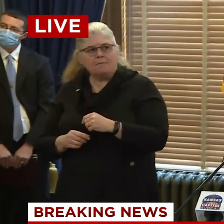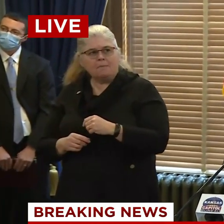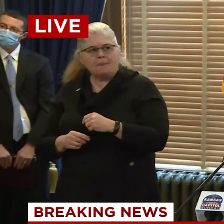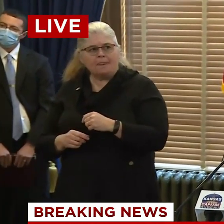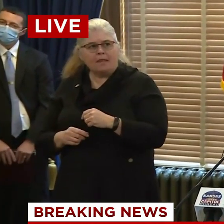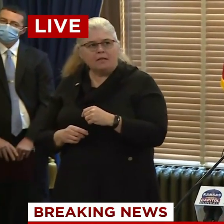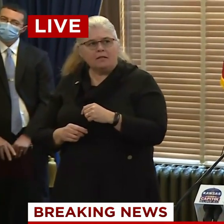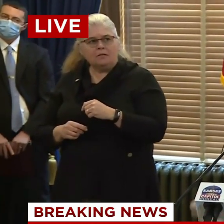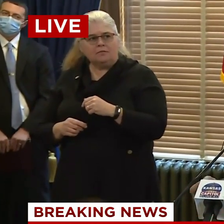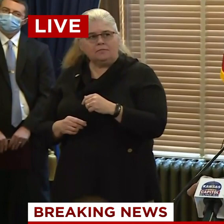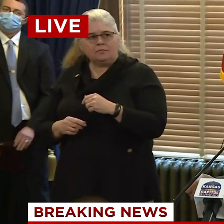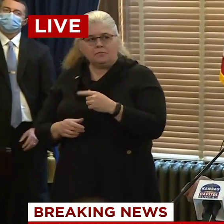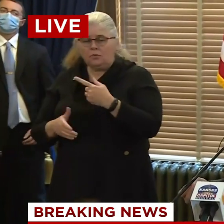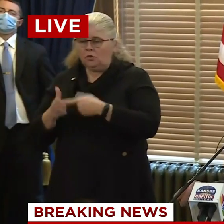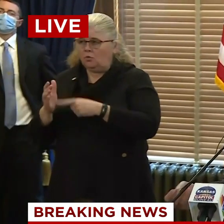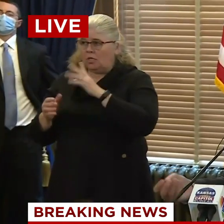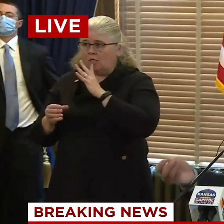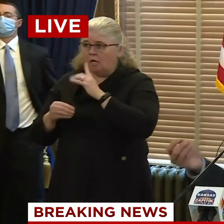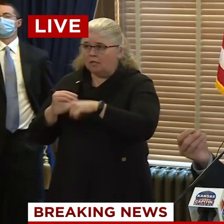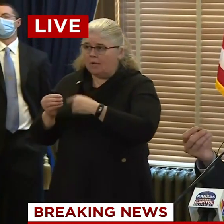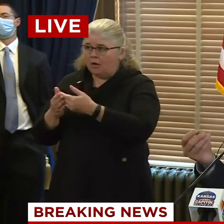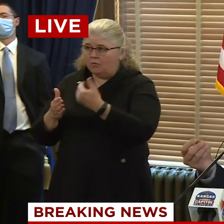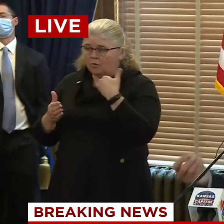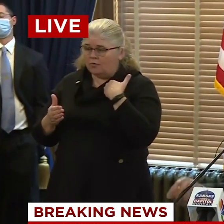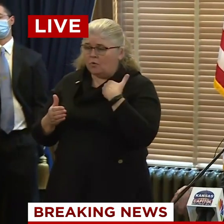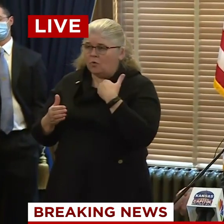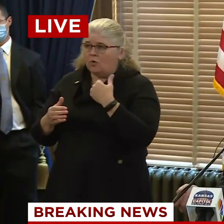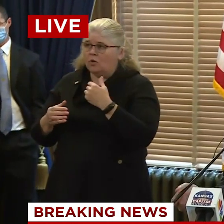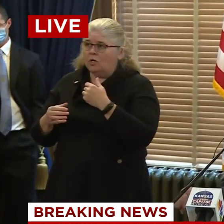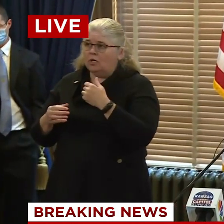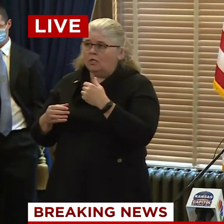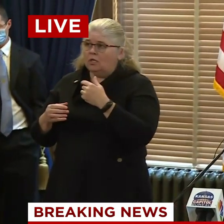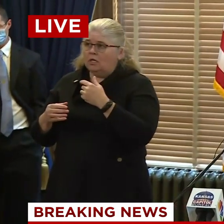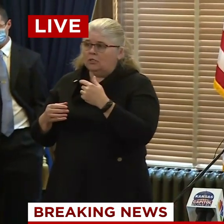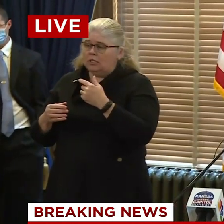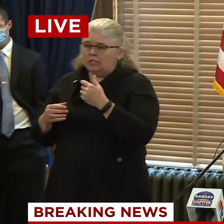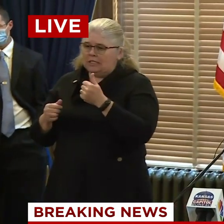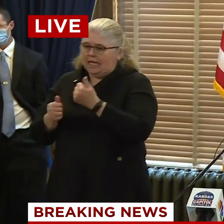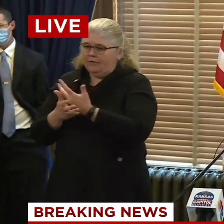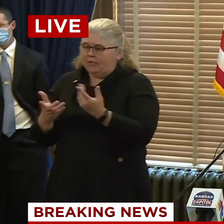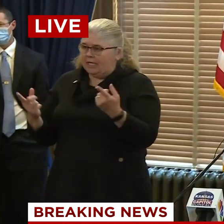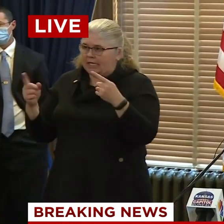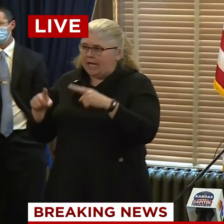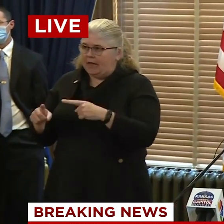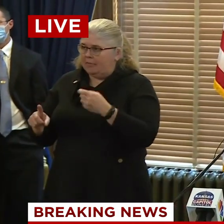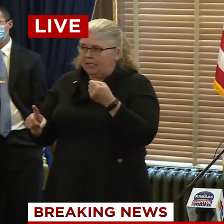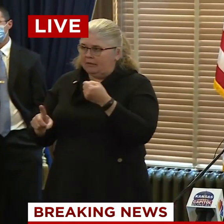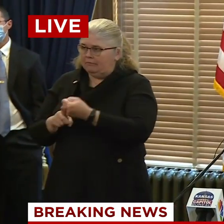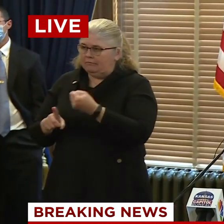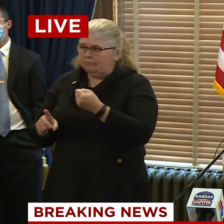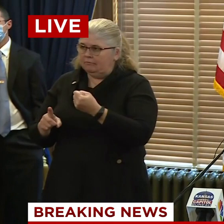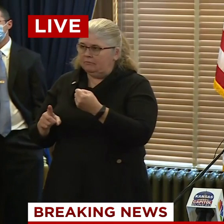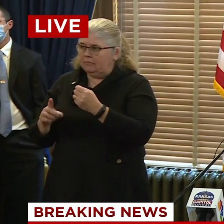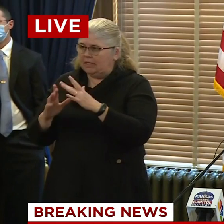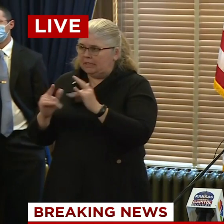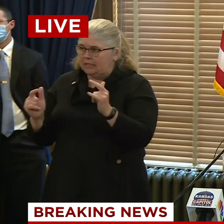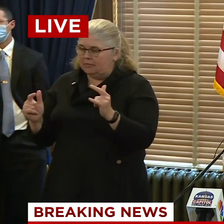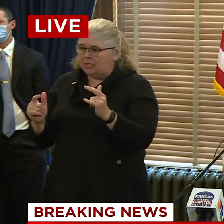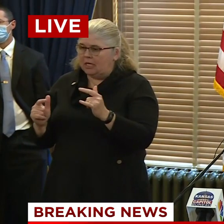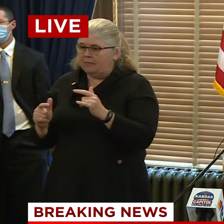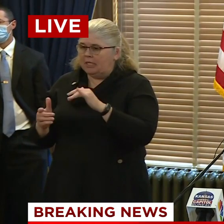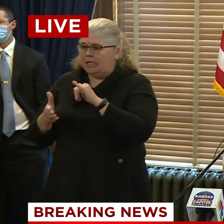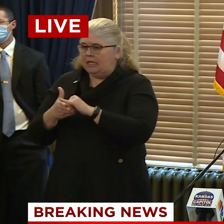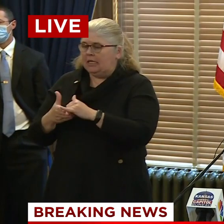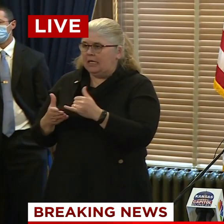So, you know, what I talked about before, sort of the confluence of events with generation resources, that's part of